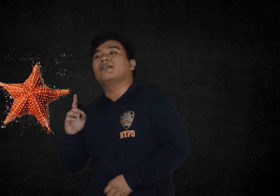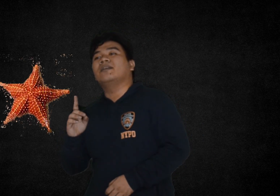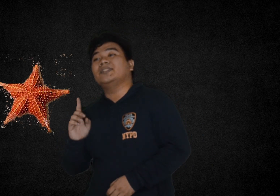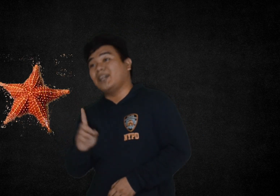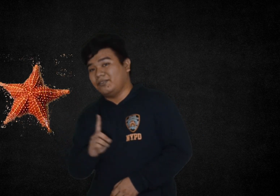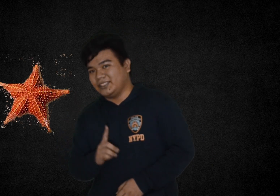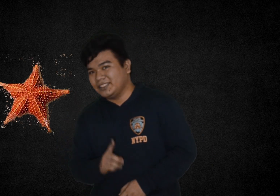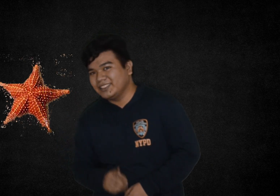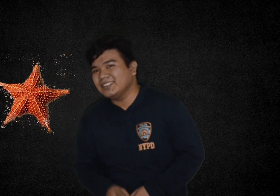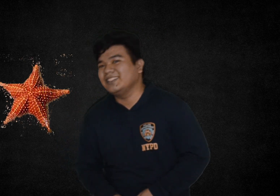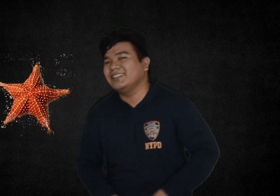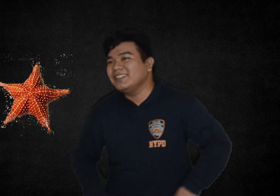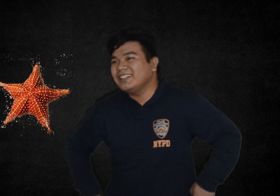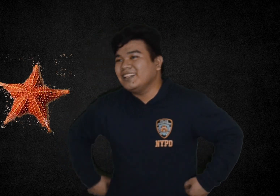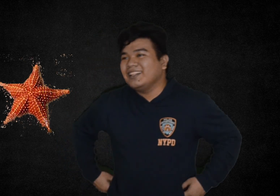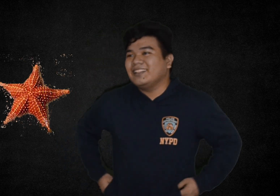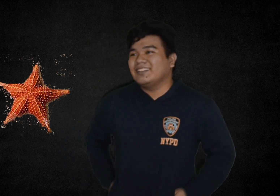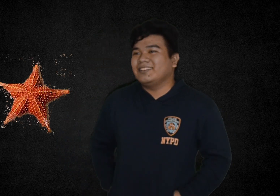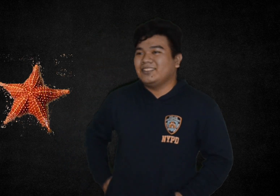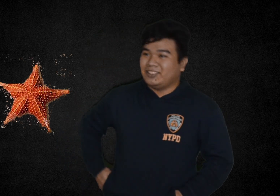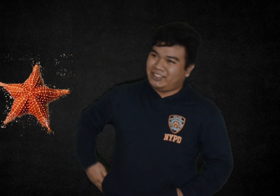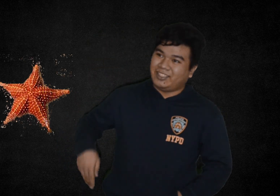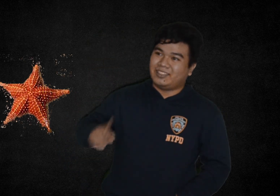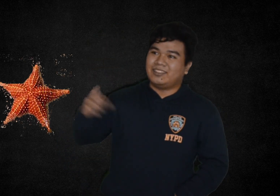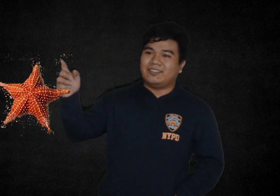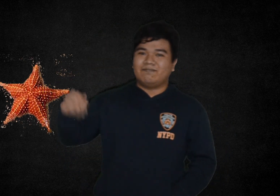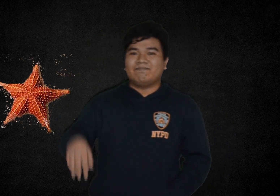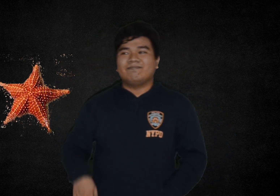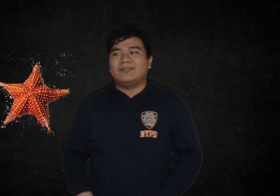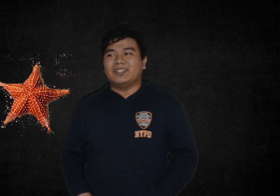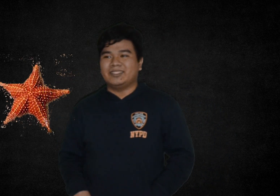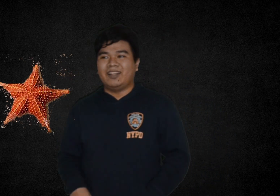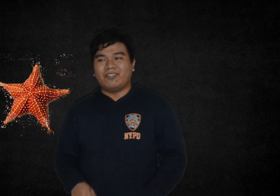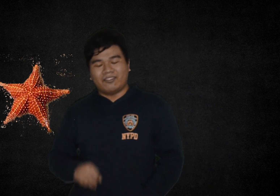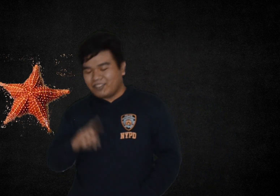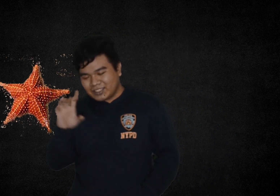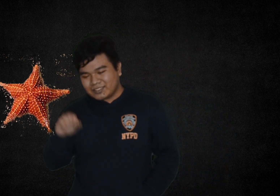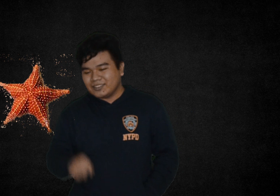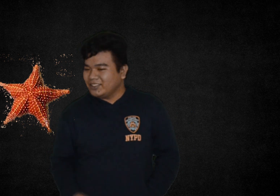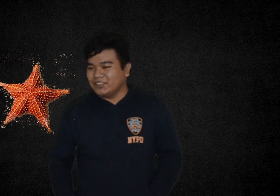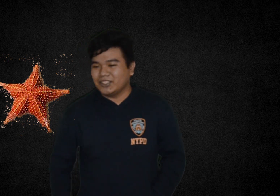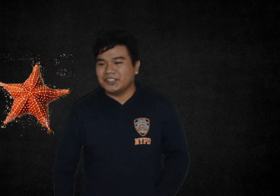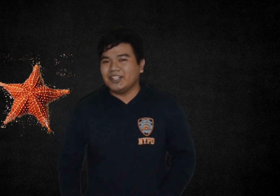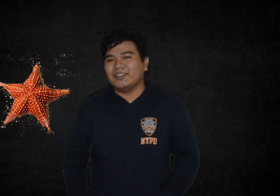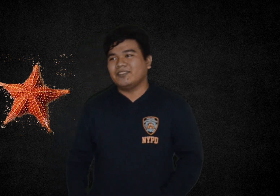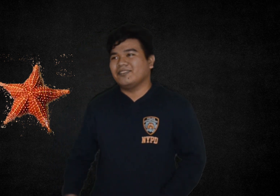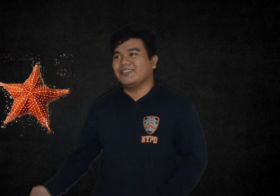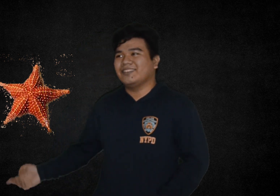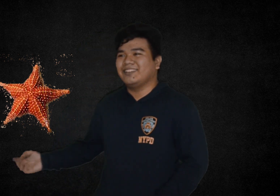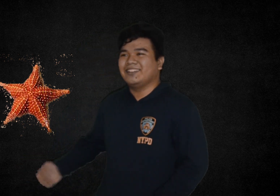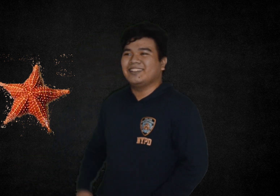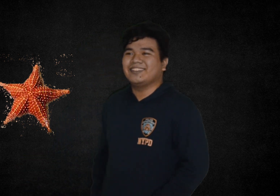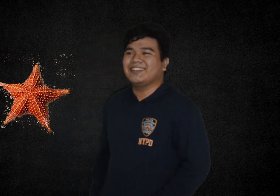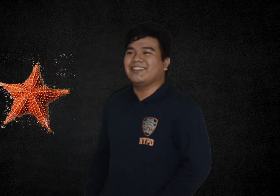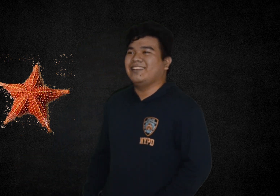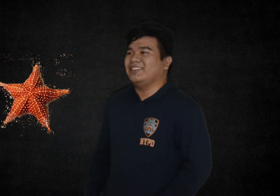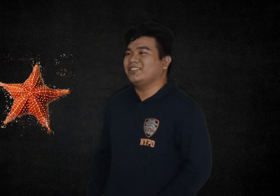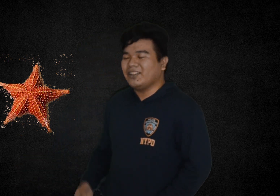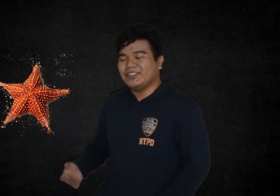a starfish. You thought there's something, but no. The starfish